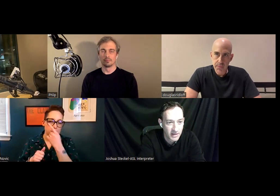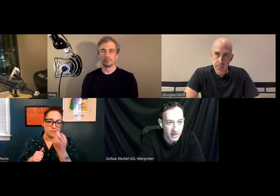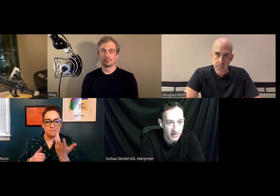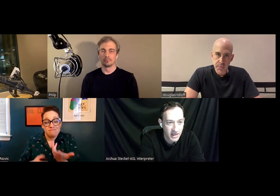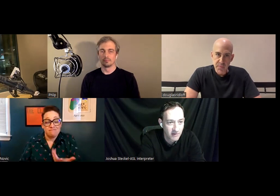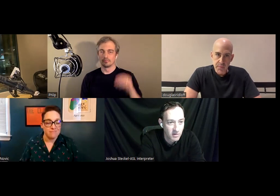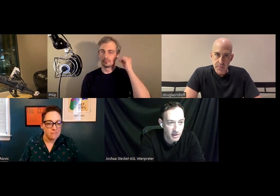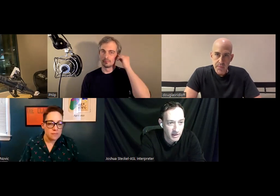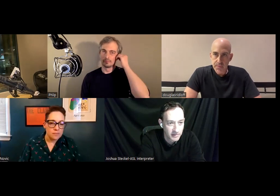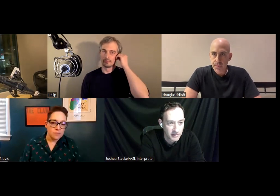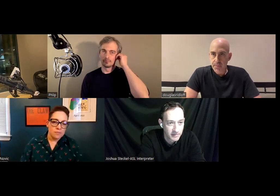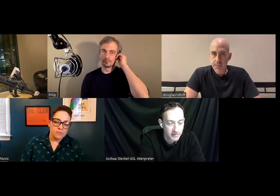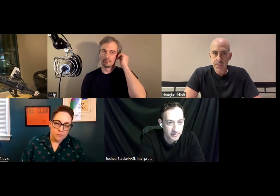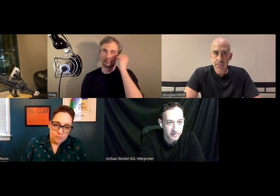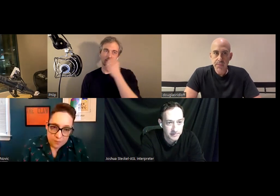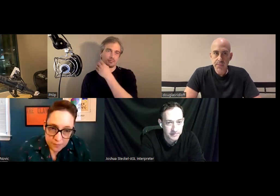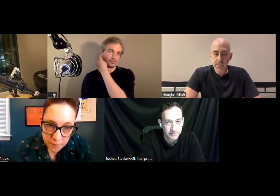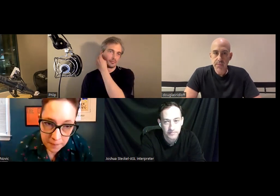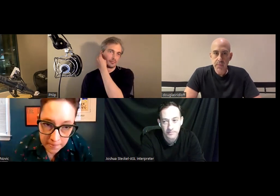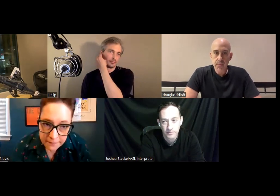value of ASL to everybody.